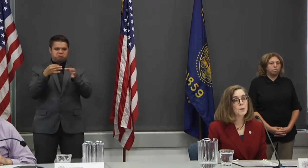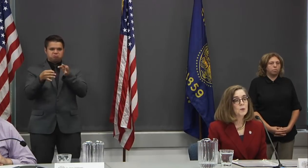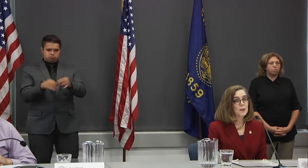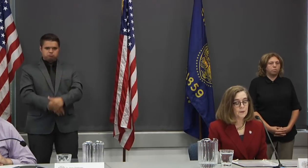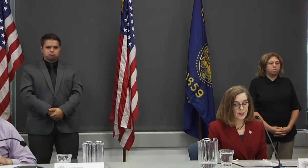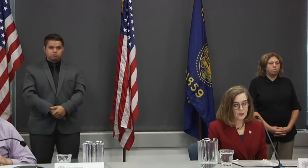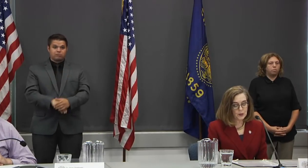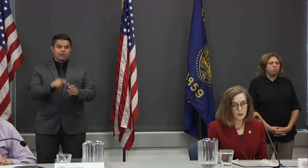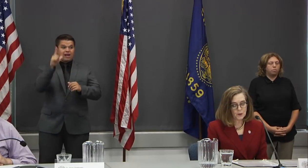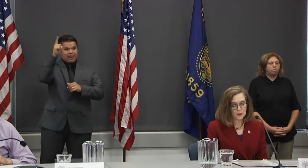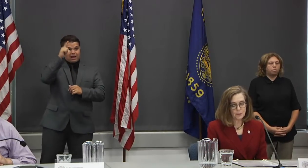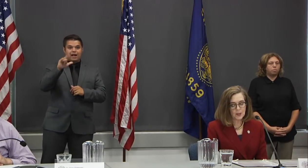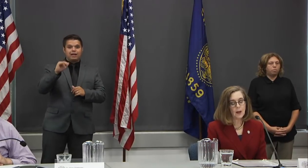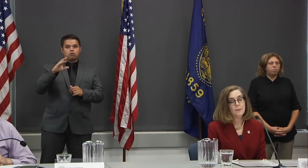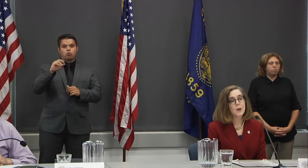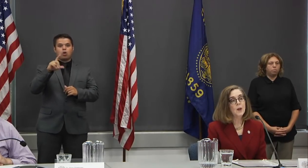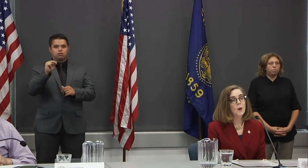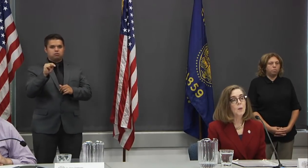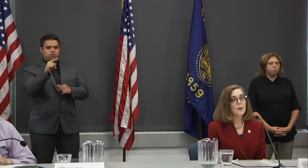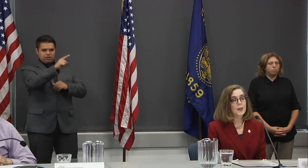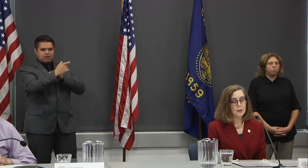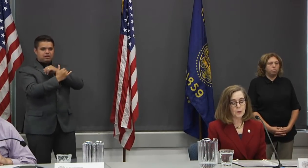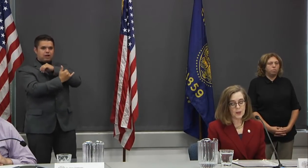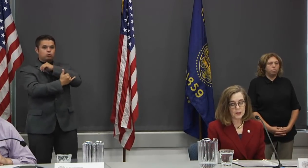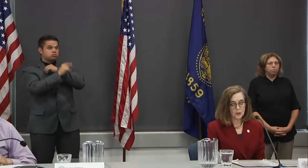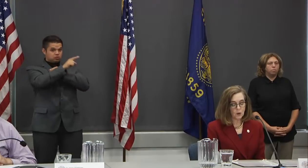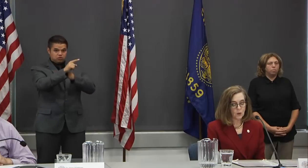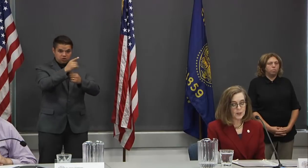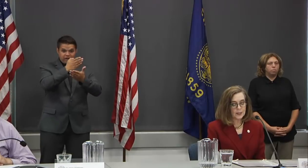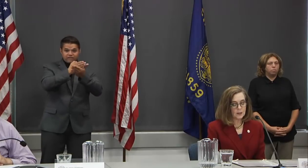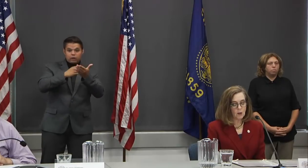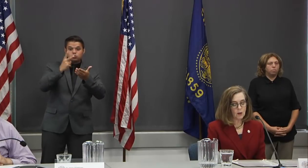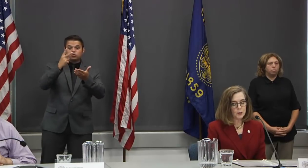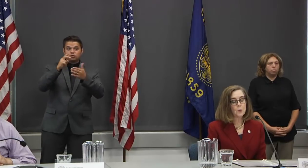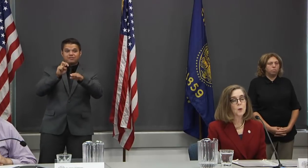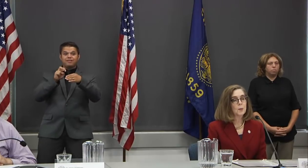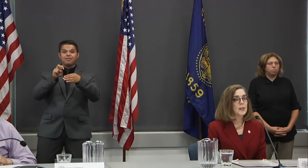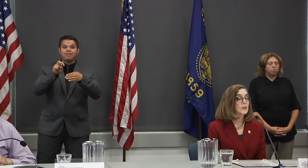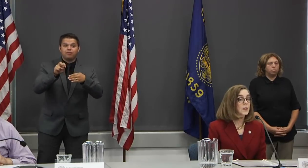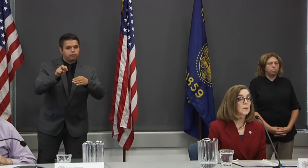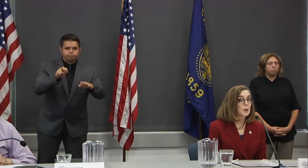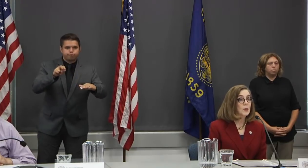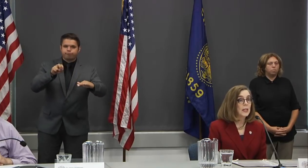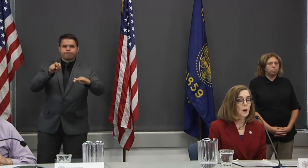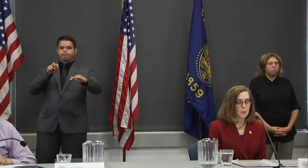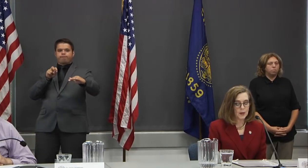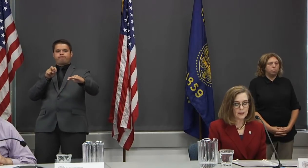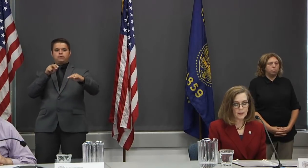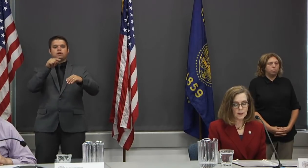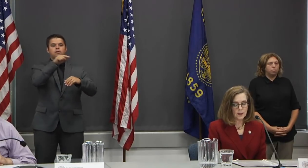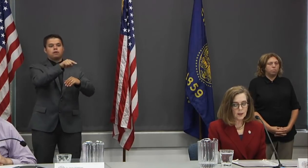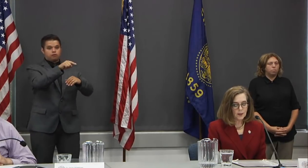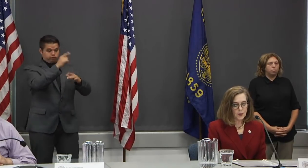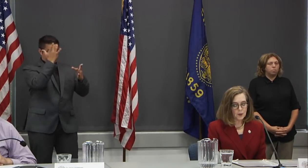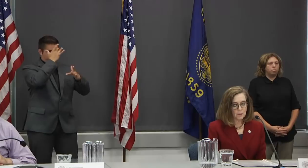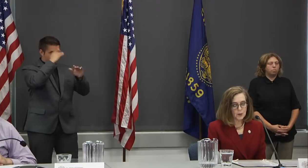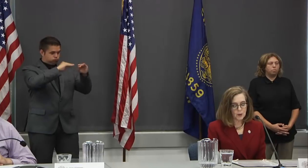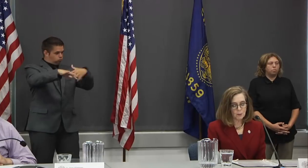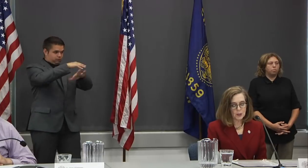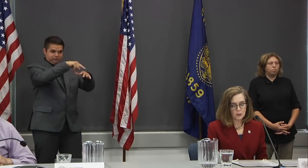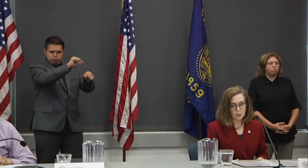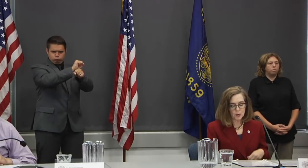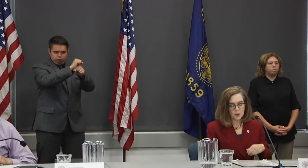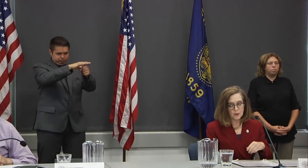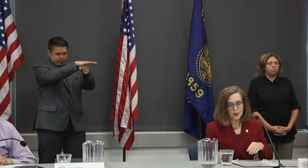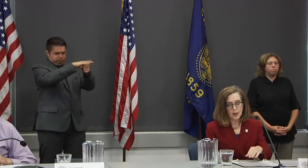applying to move to Phase 2 for some time while they addressed an early and large workplace and community outbreak. Their numbers